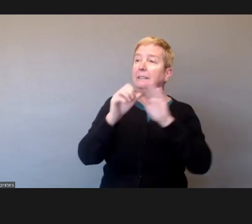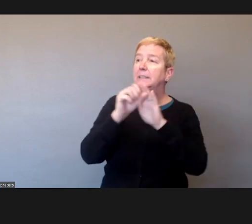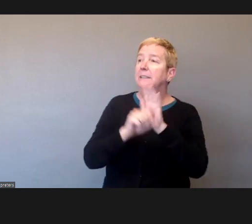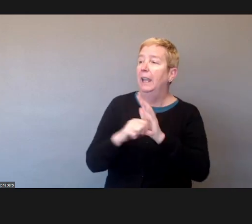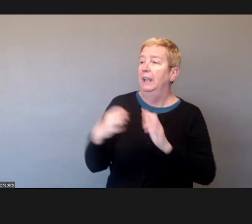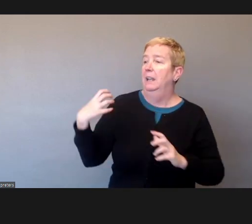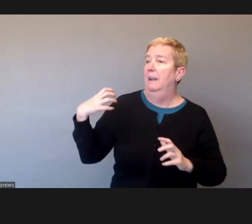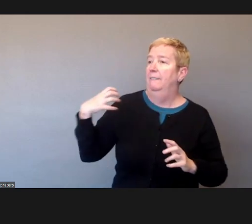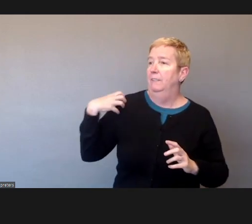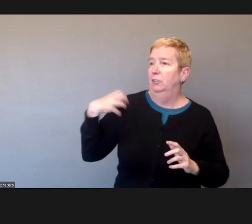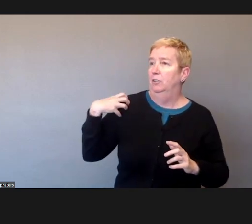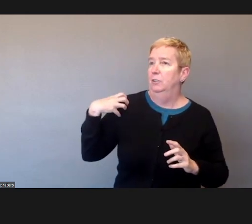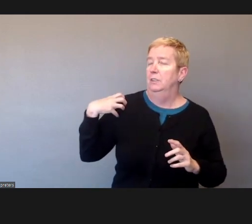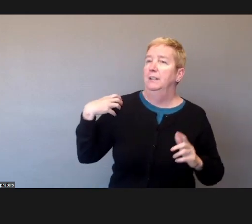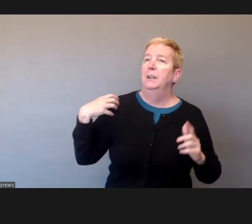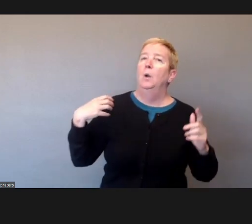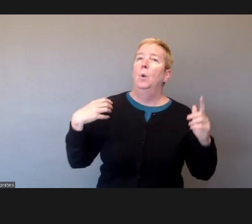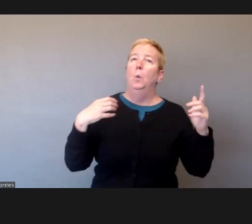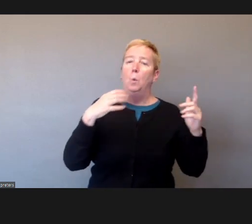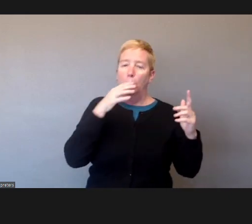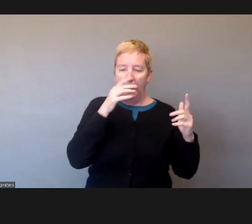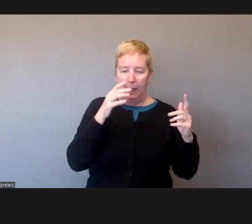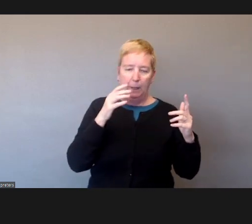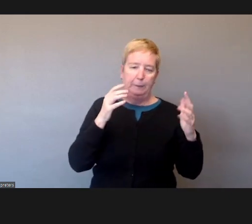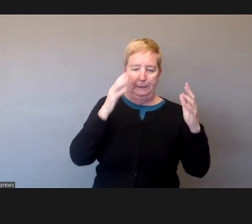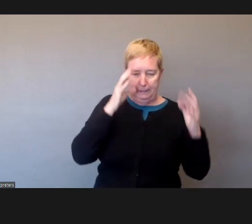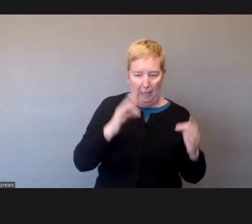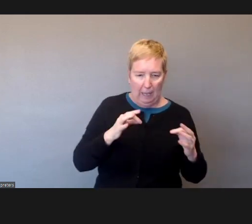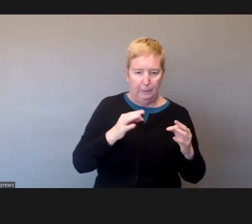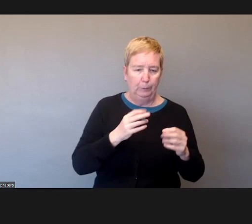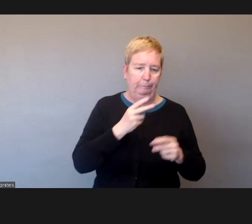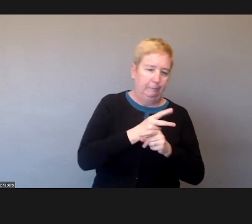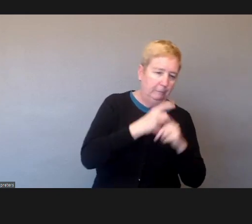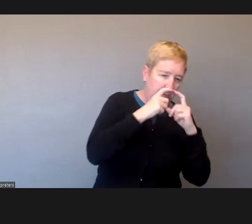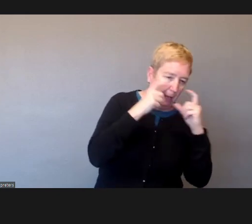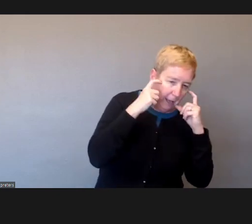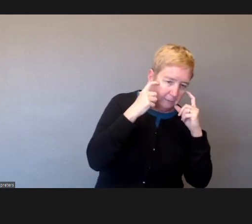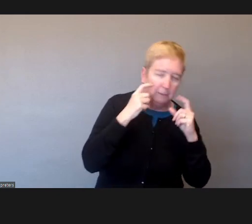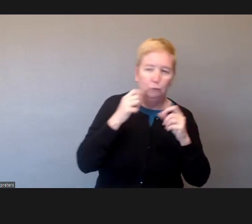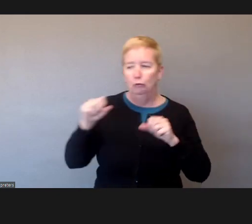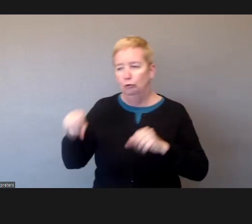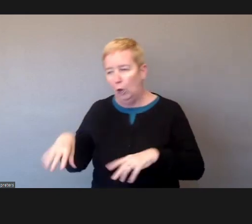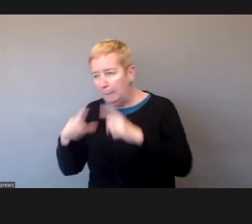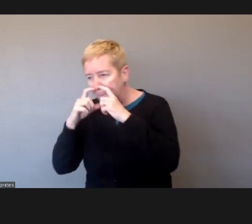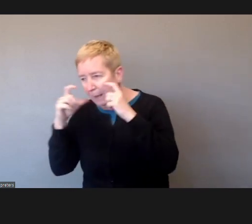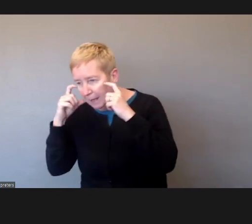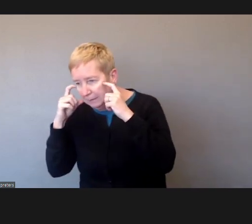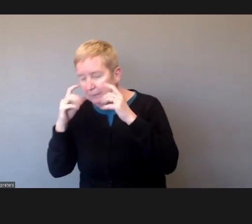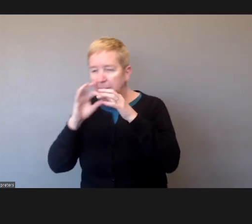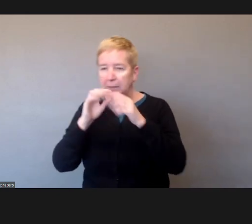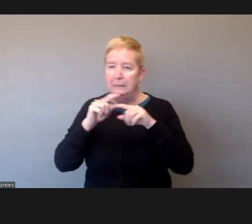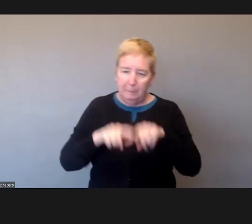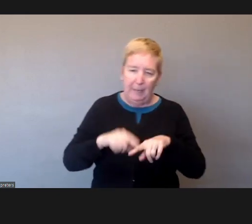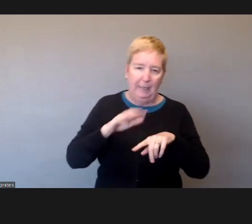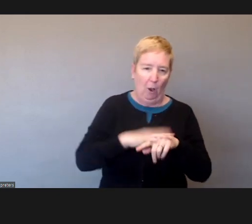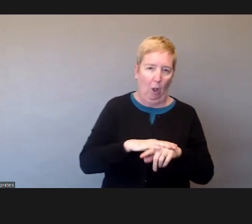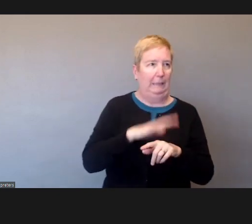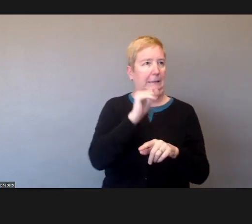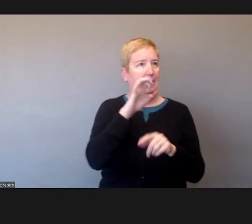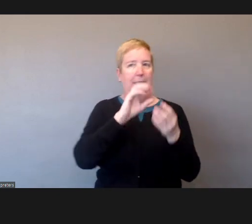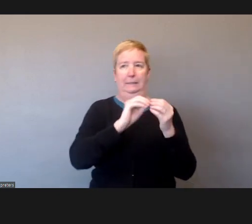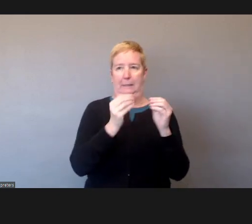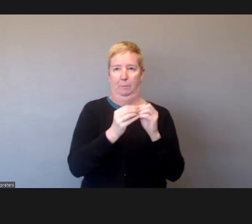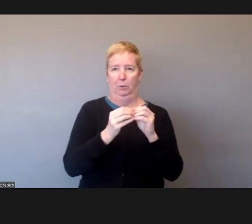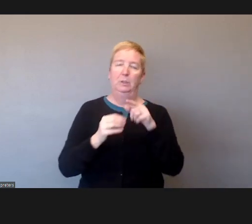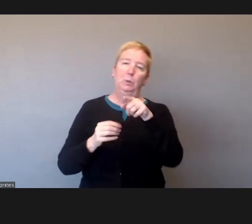to front-facing metrics like test positivity and case rates. Dr. Grace said yes and no, and said that the